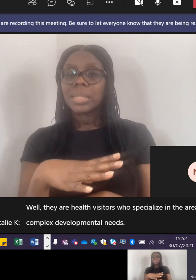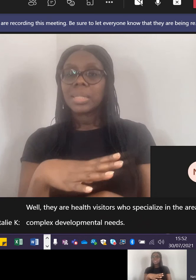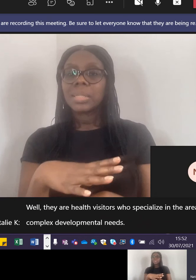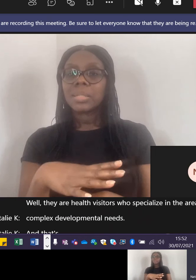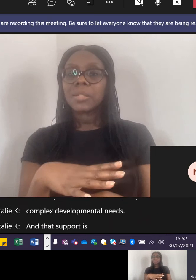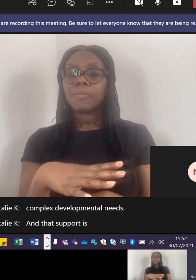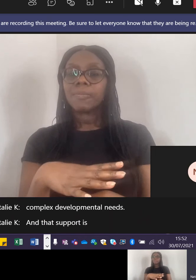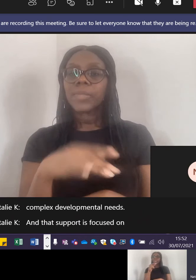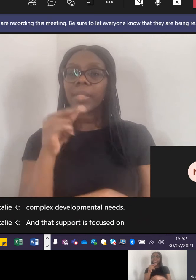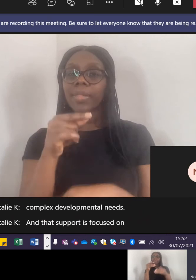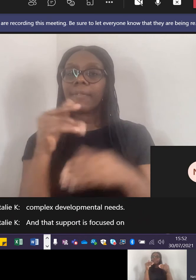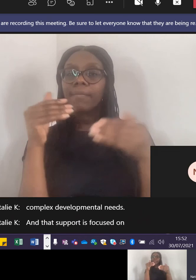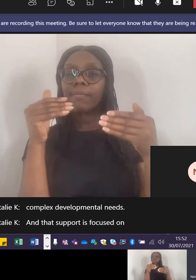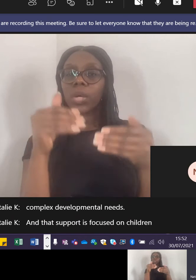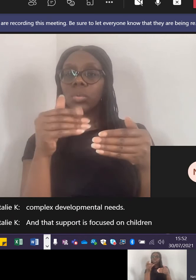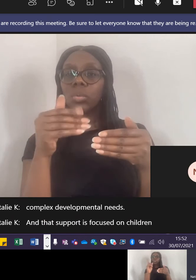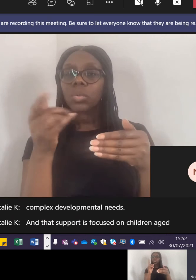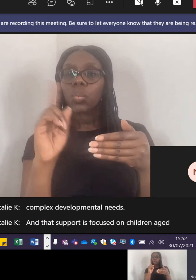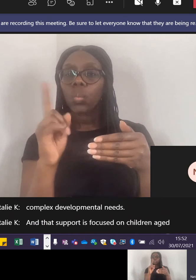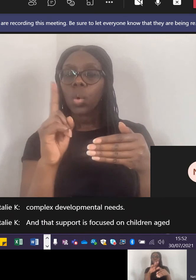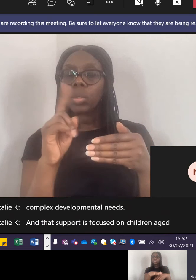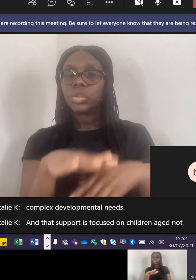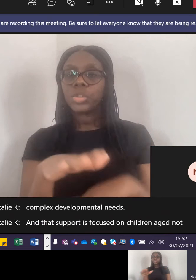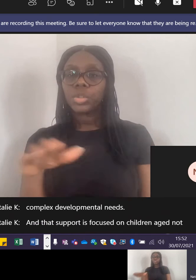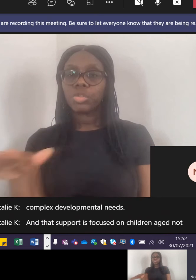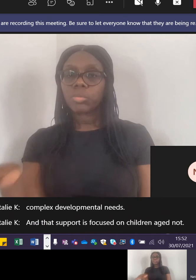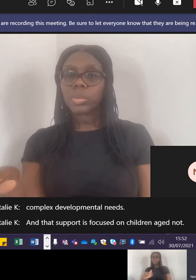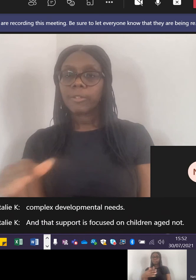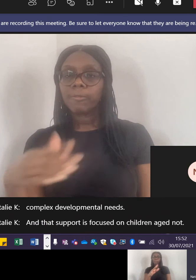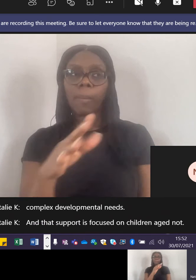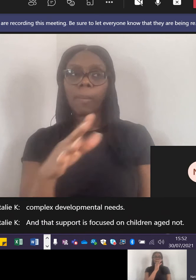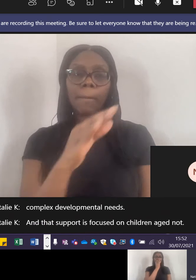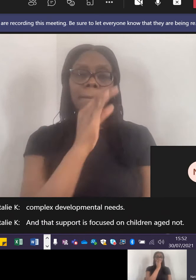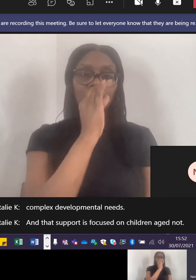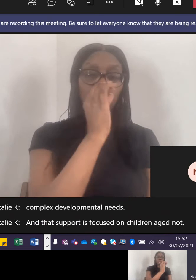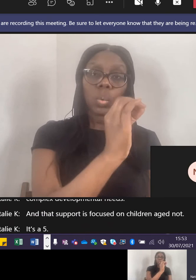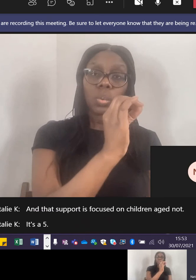is focused on children aged 0 to 5